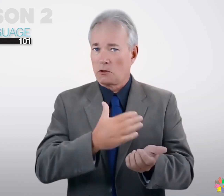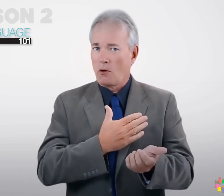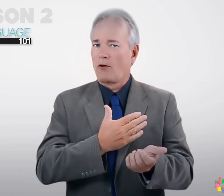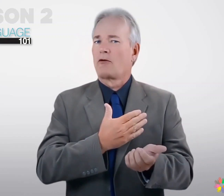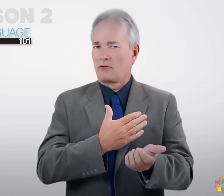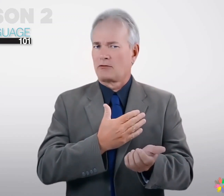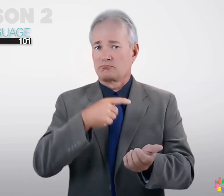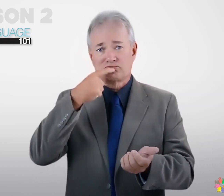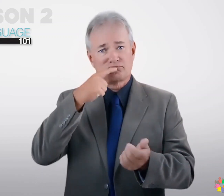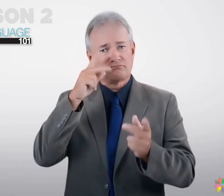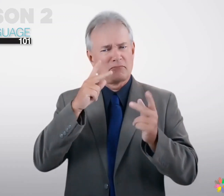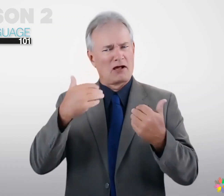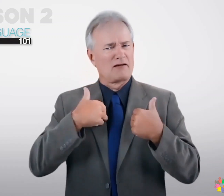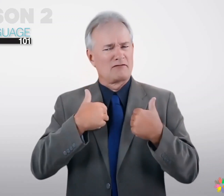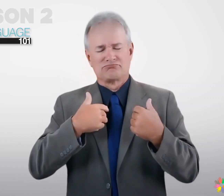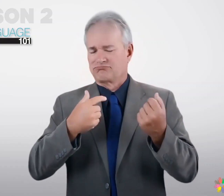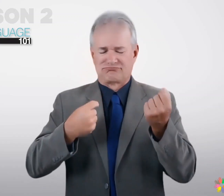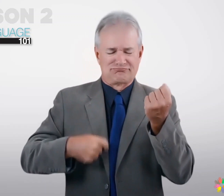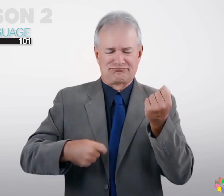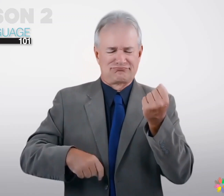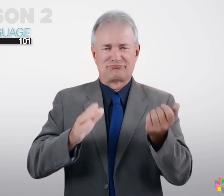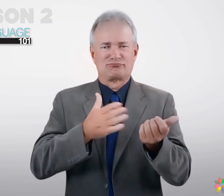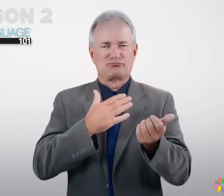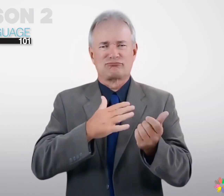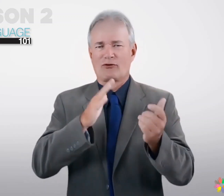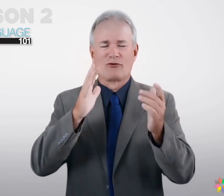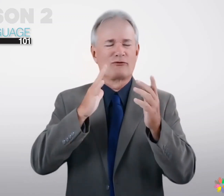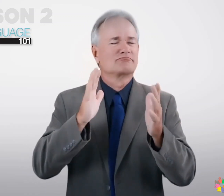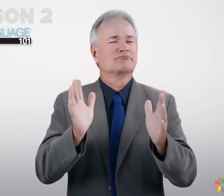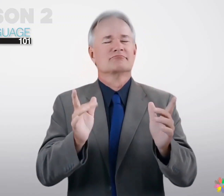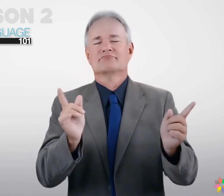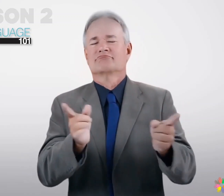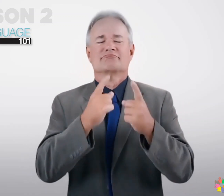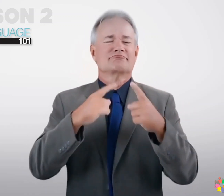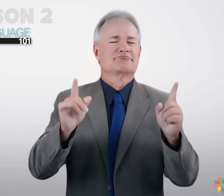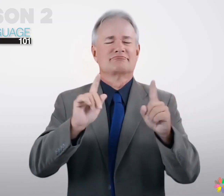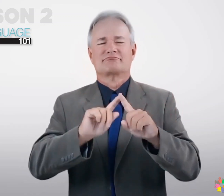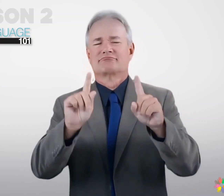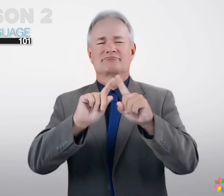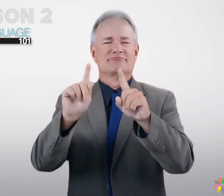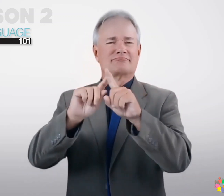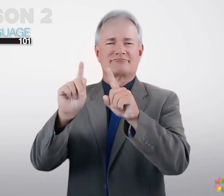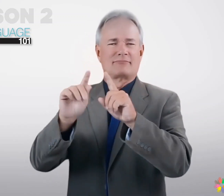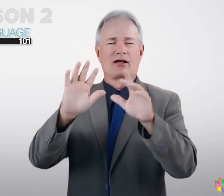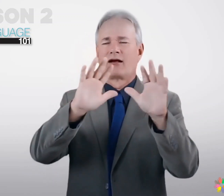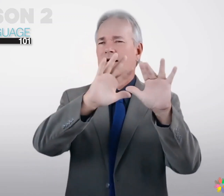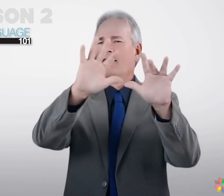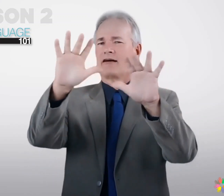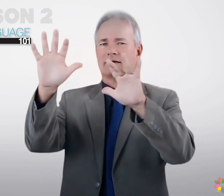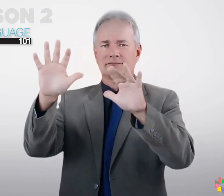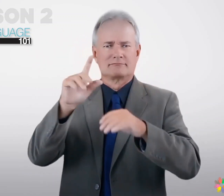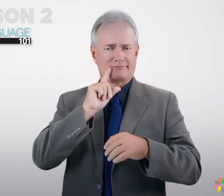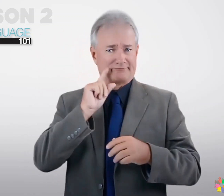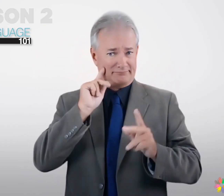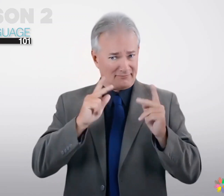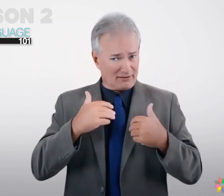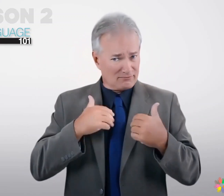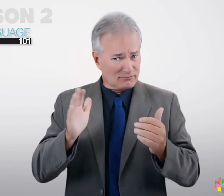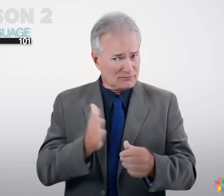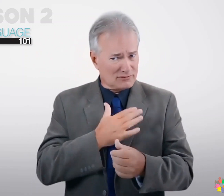Music. Oh, sure. Hearing people have all sorts of great, wonderful musicians and music to listen to. Do deaf people have